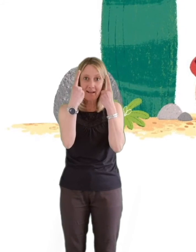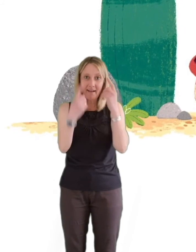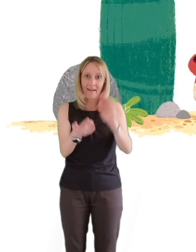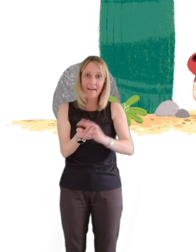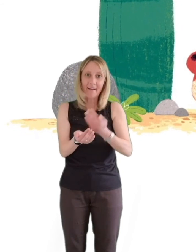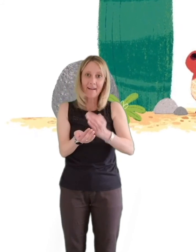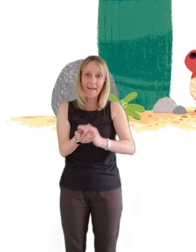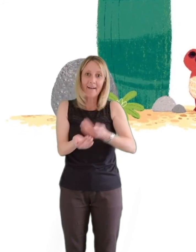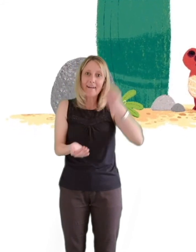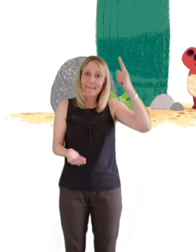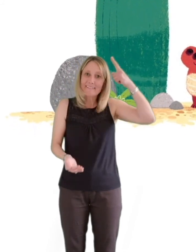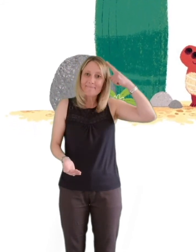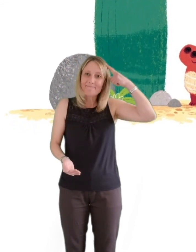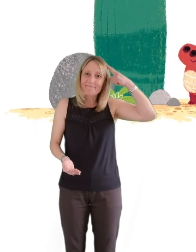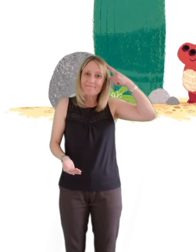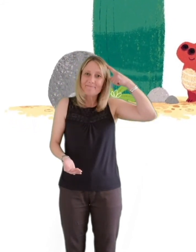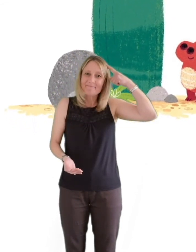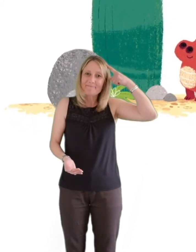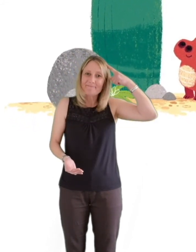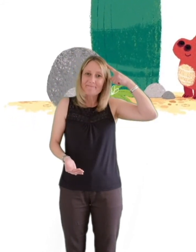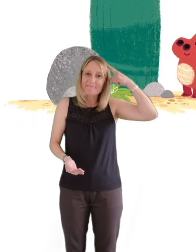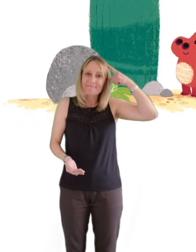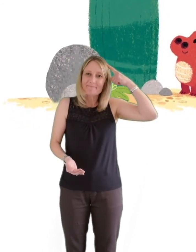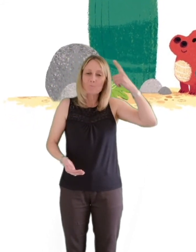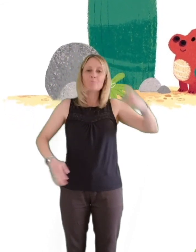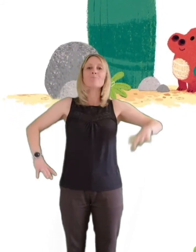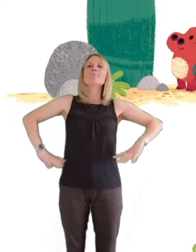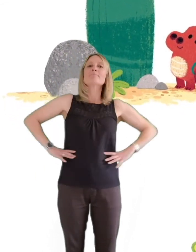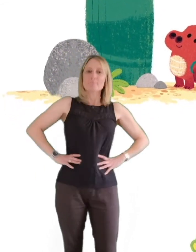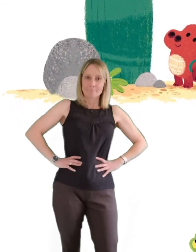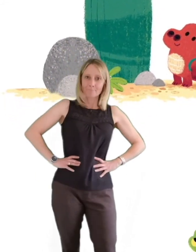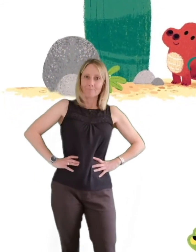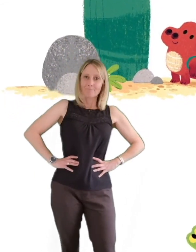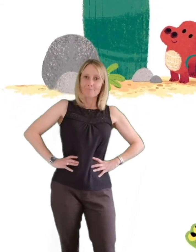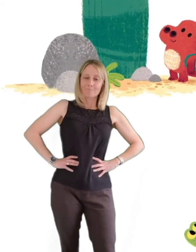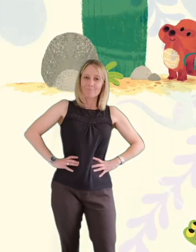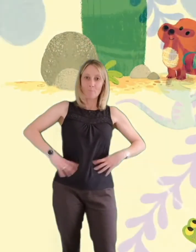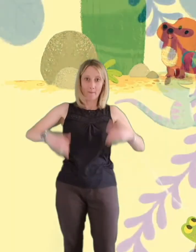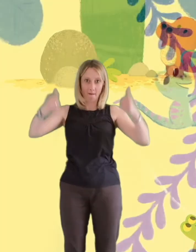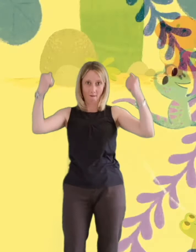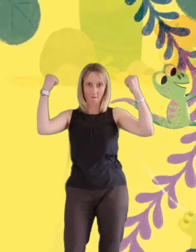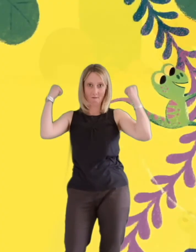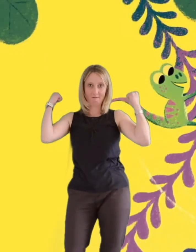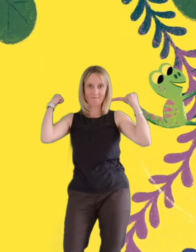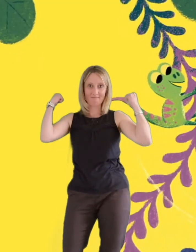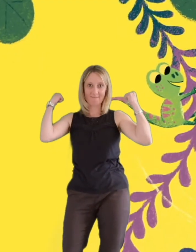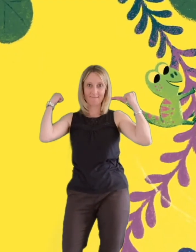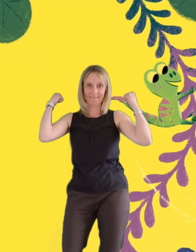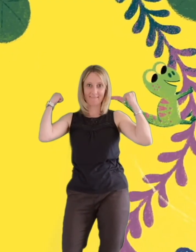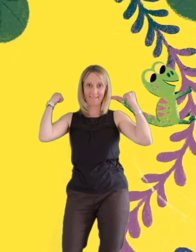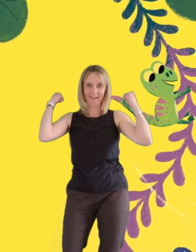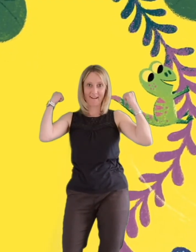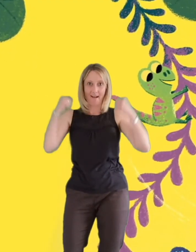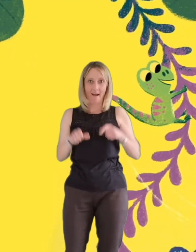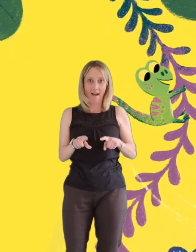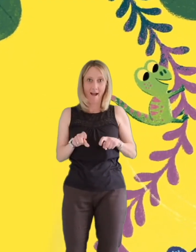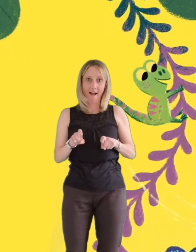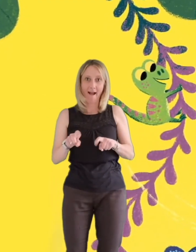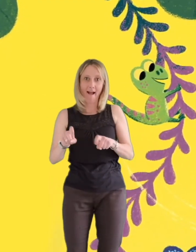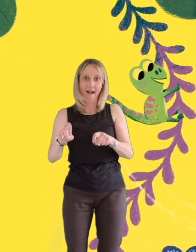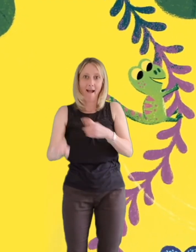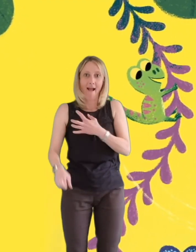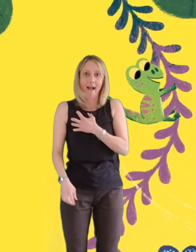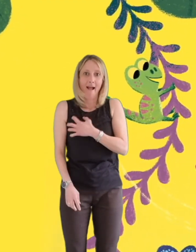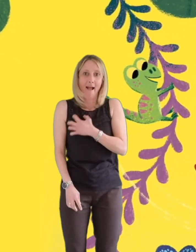happy thoughts instead. I'll stand up tall, I can be strong. I'll chase my fears